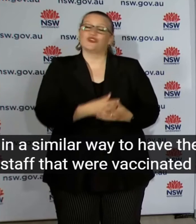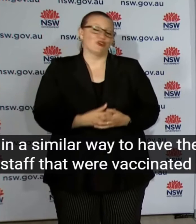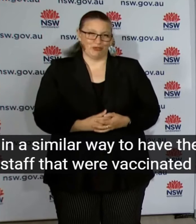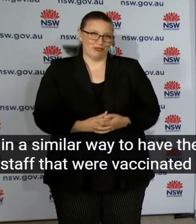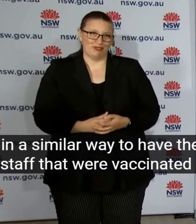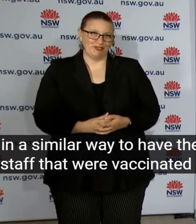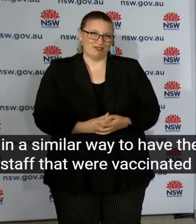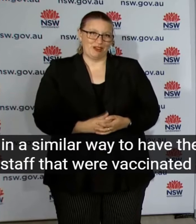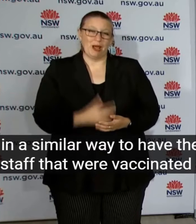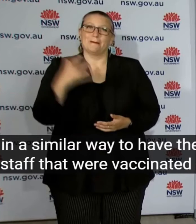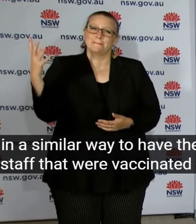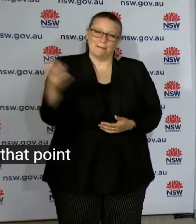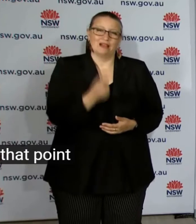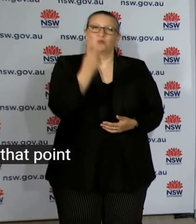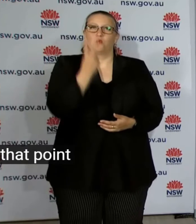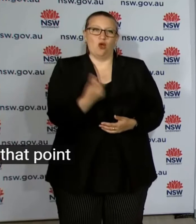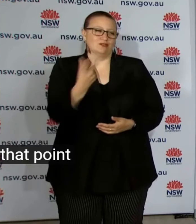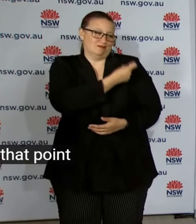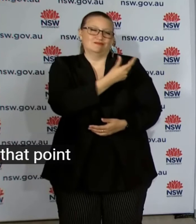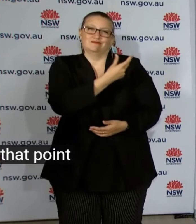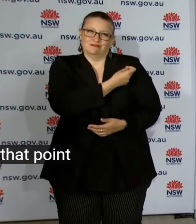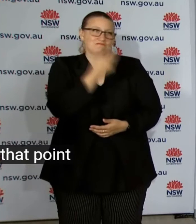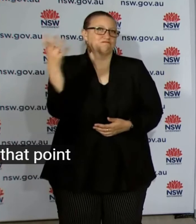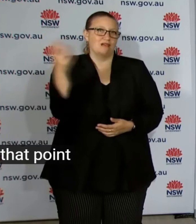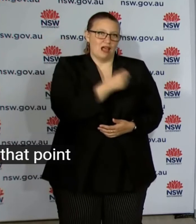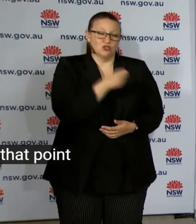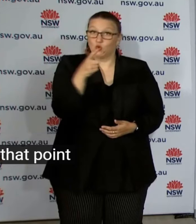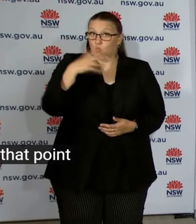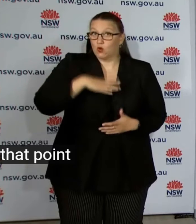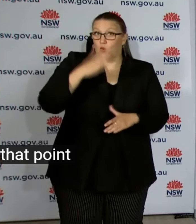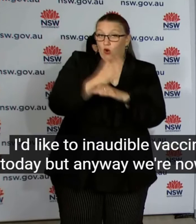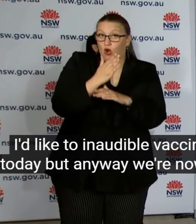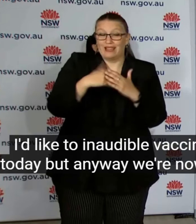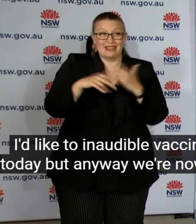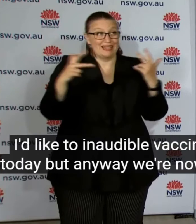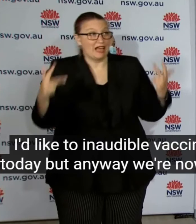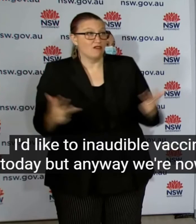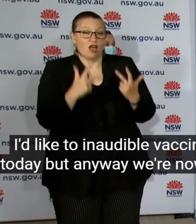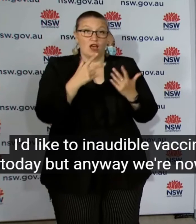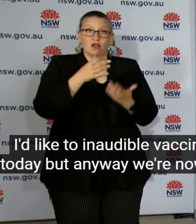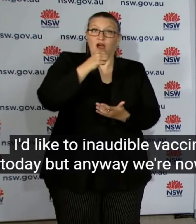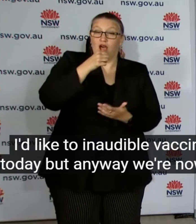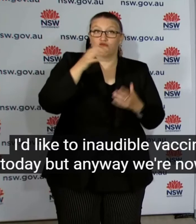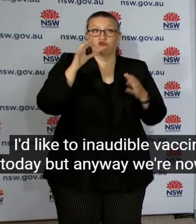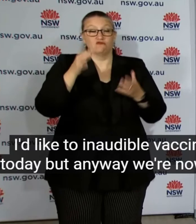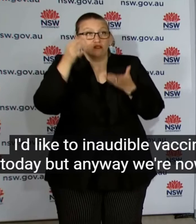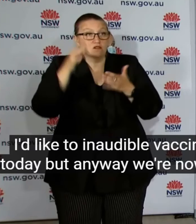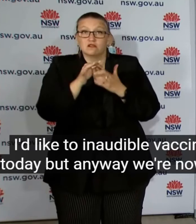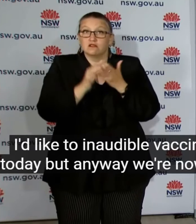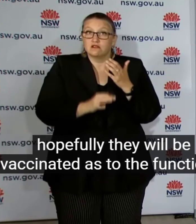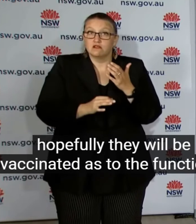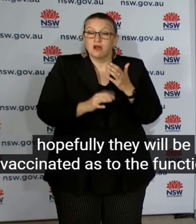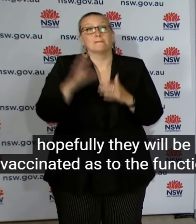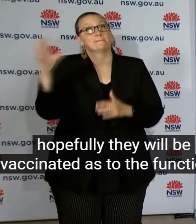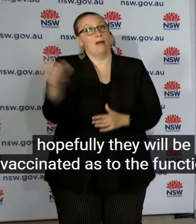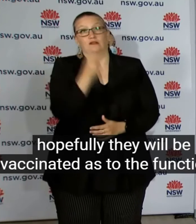today. But anyway, when they open, hopefully they will all be vaccinated. As to the function, if someone were